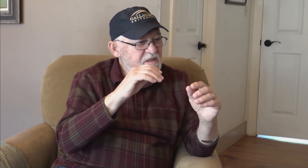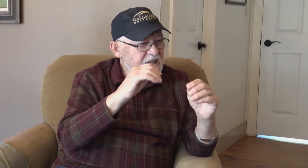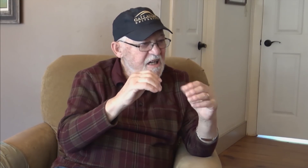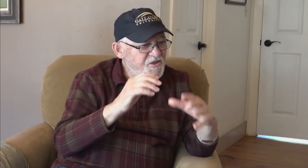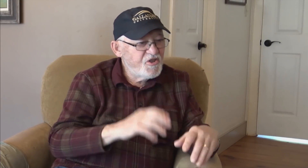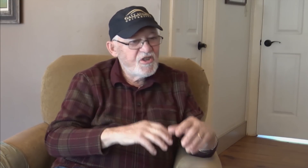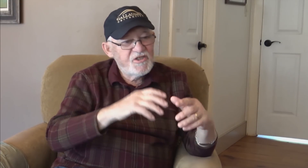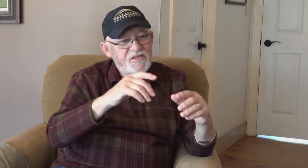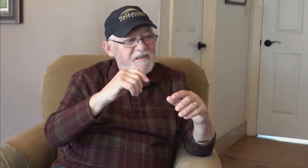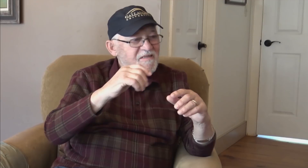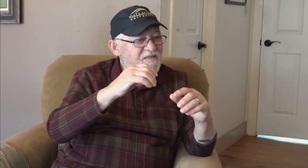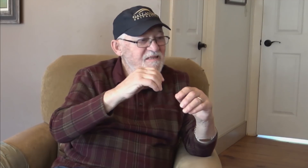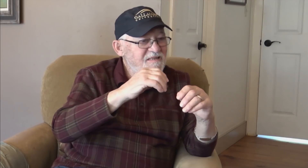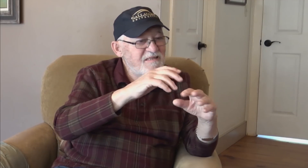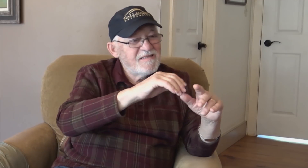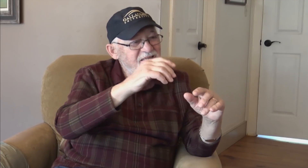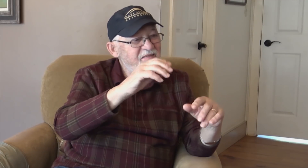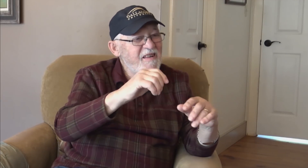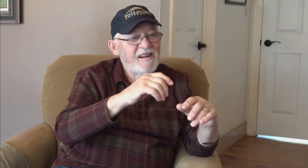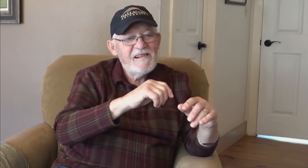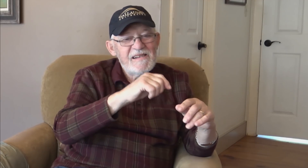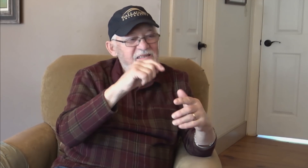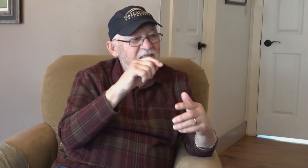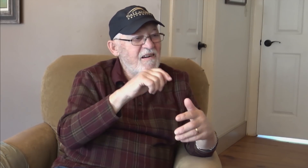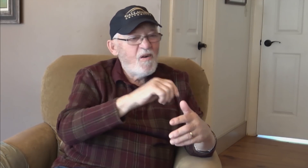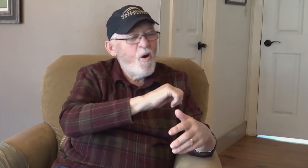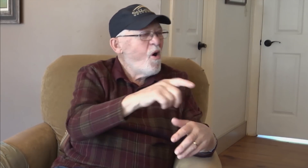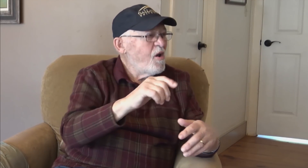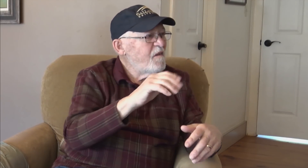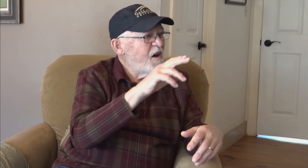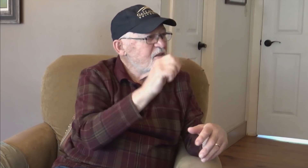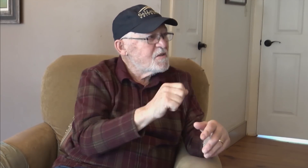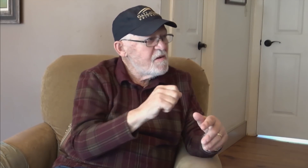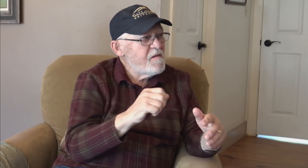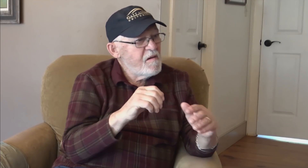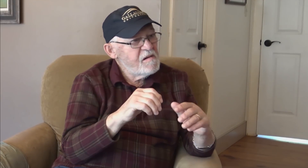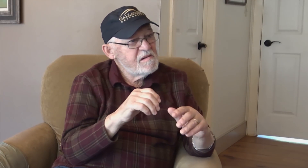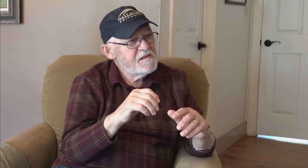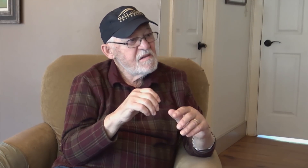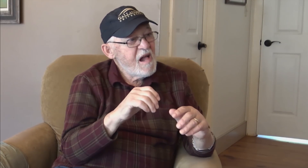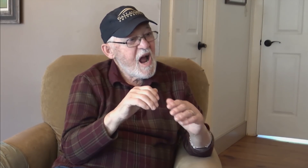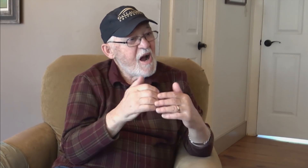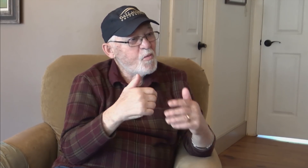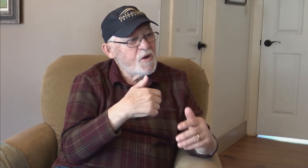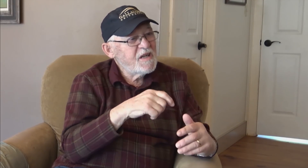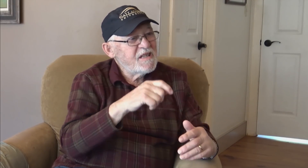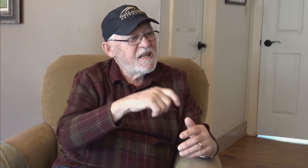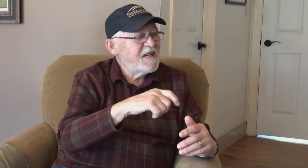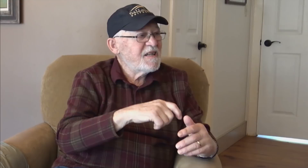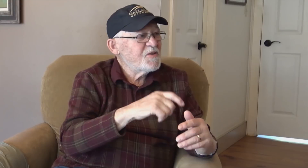another clearly. All of the various constituents,